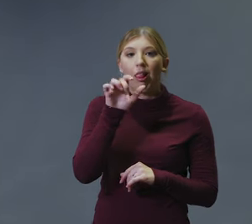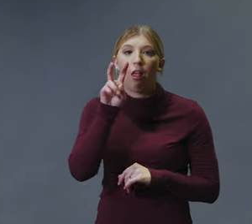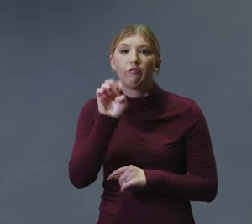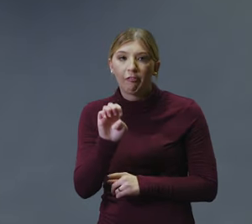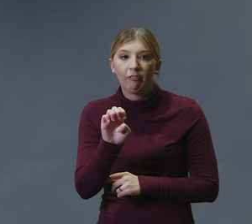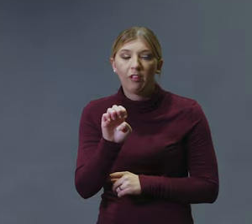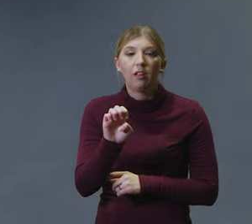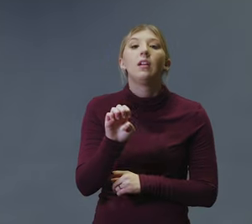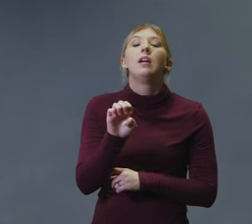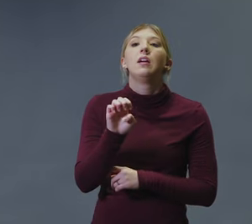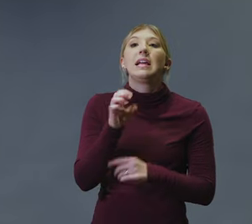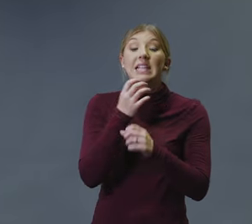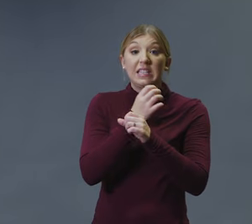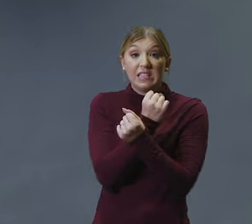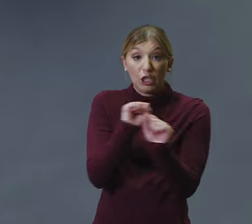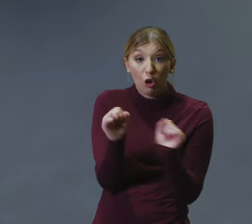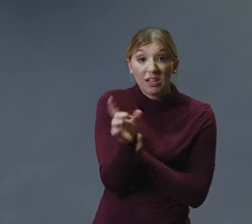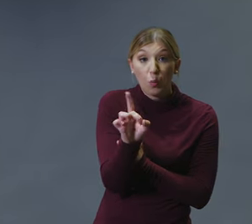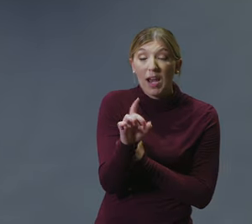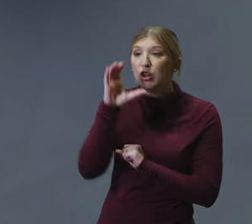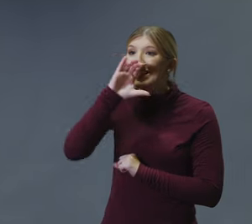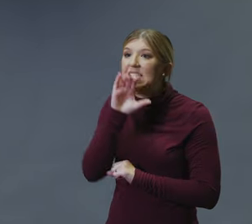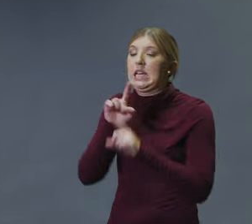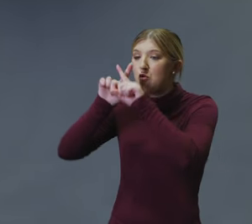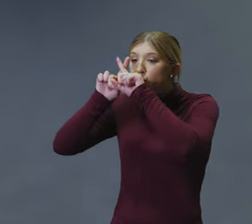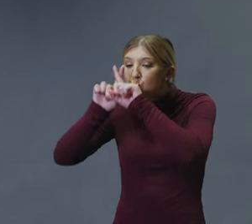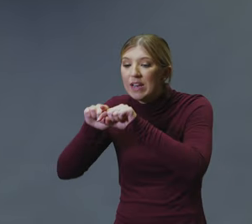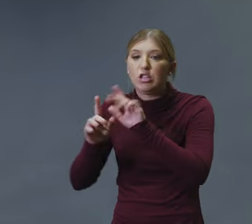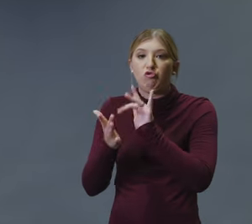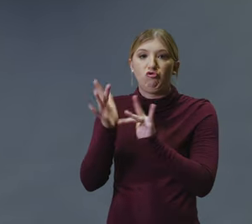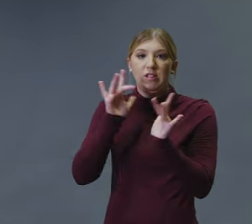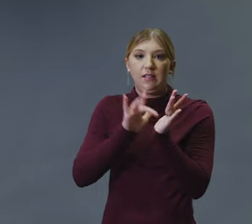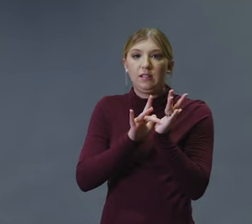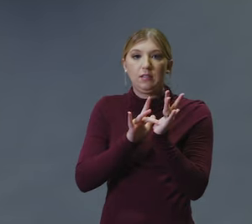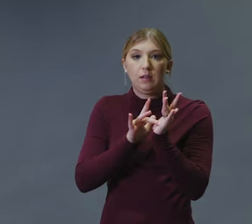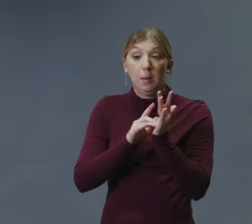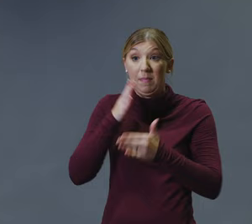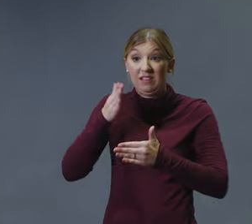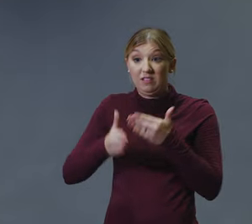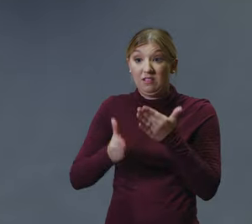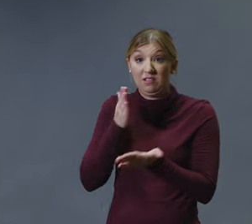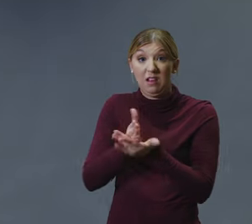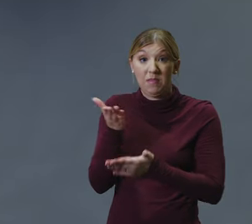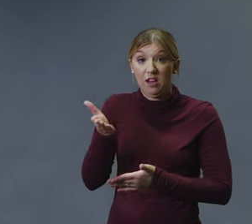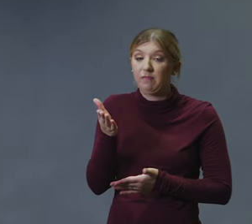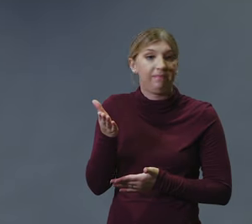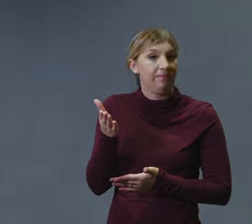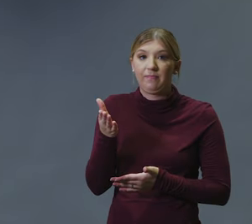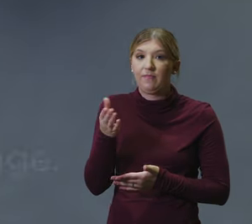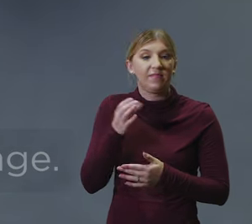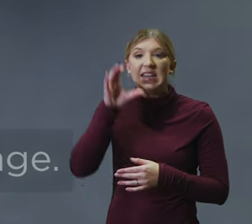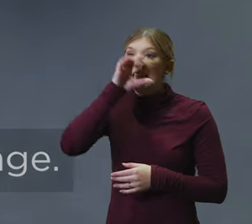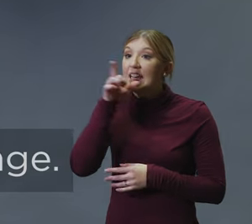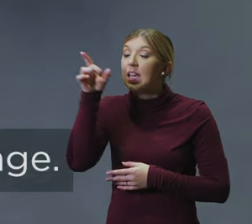Security is in seeking after and resting in Jesus. It doesn't end there, though. Seeking Him means that we will